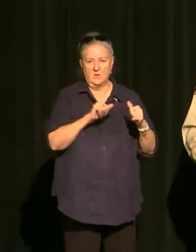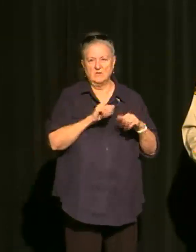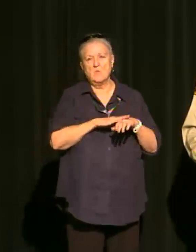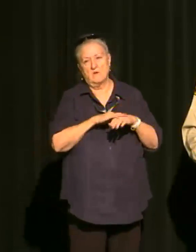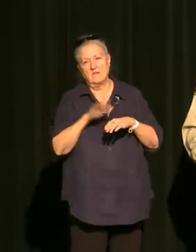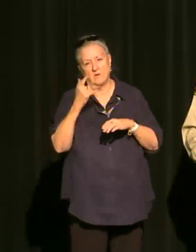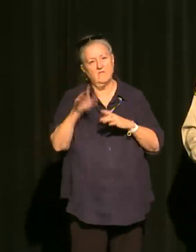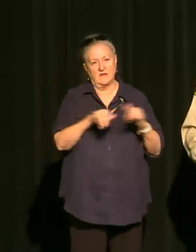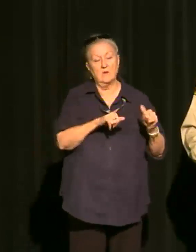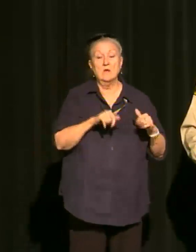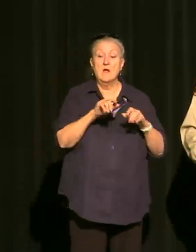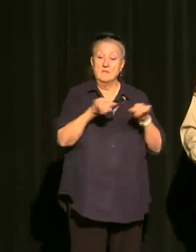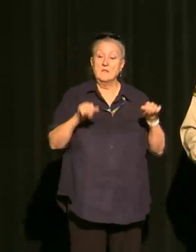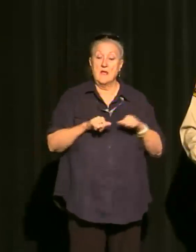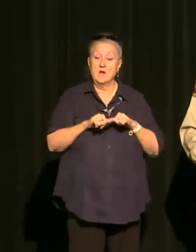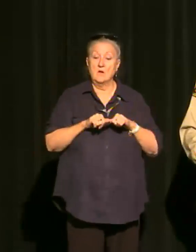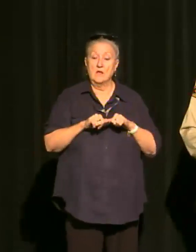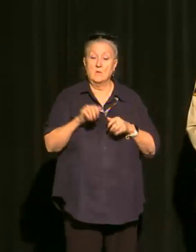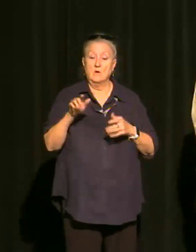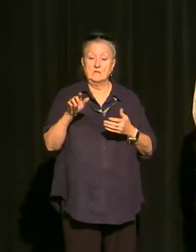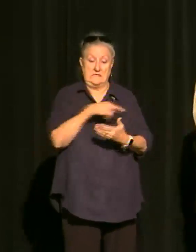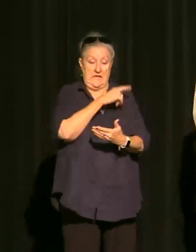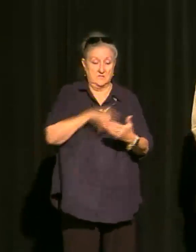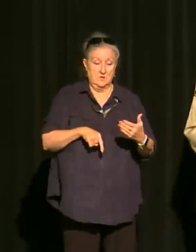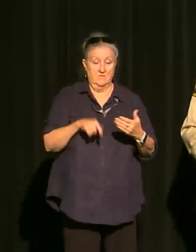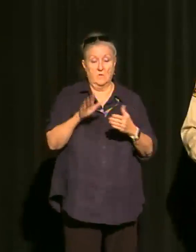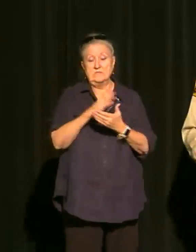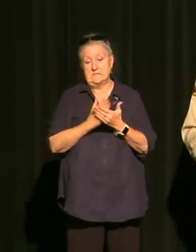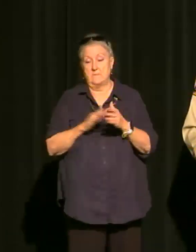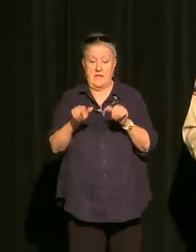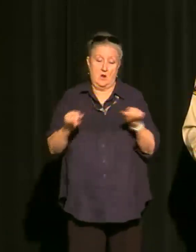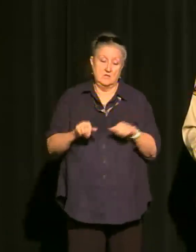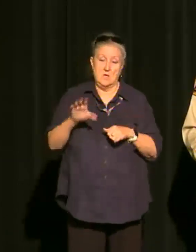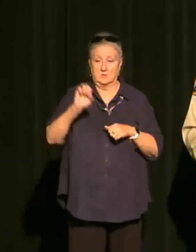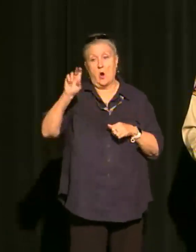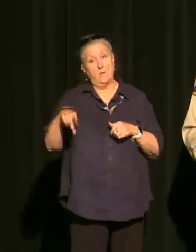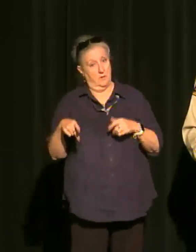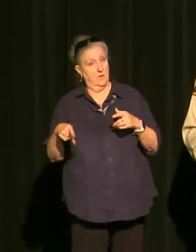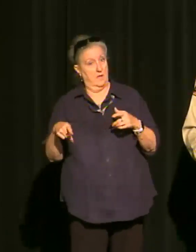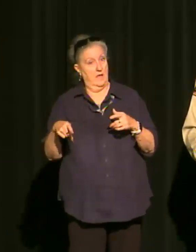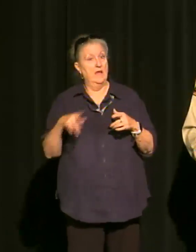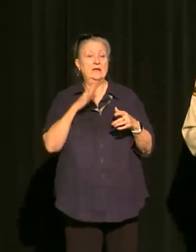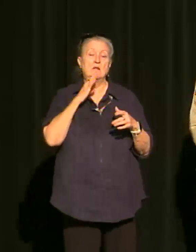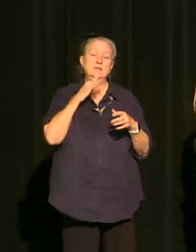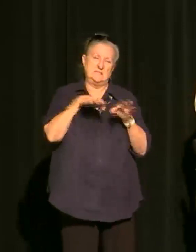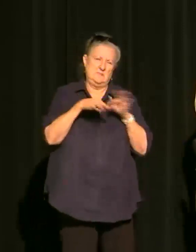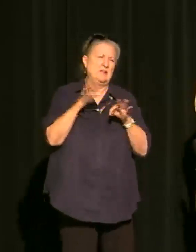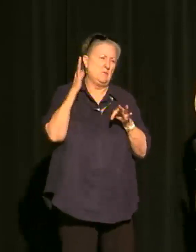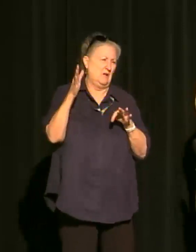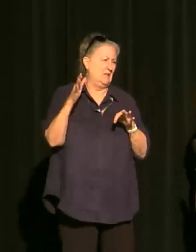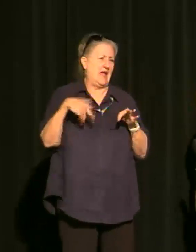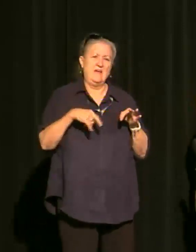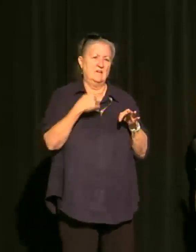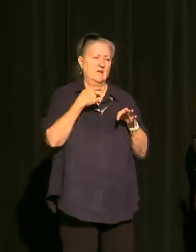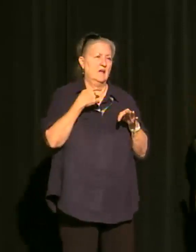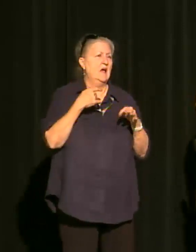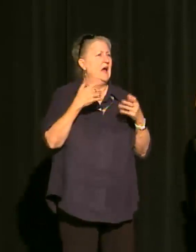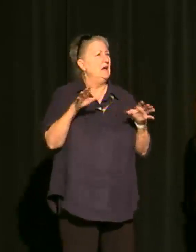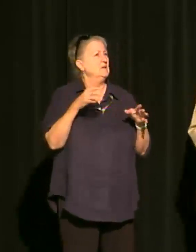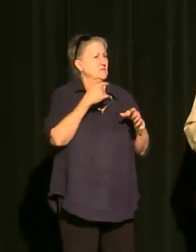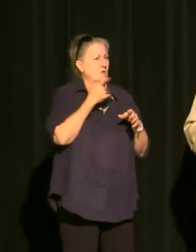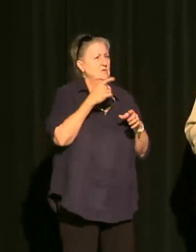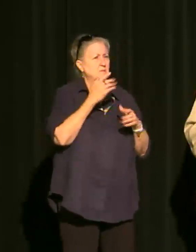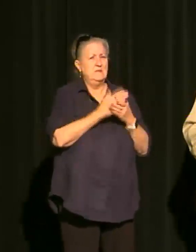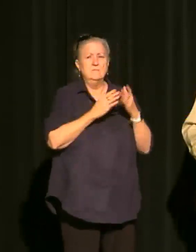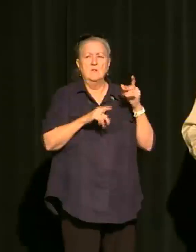The area was lifted for some areas of Carpinteria, and I'm going to explain that to you. I have been told that some people are